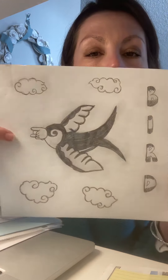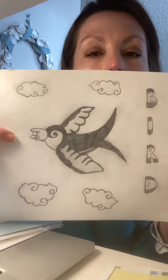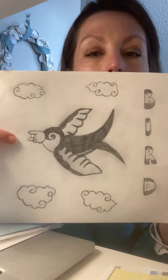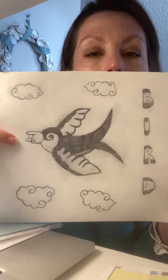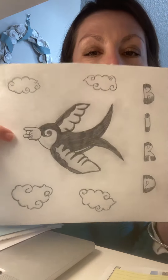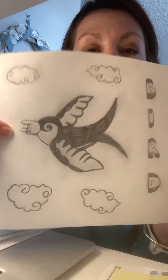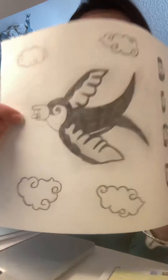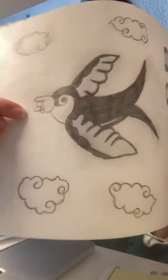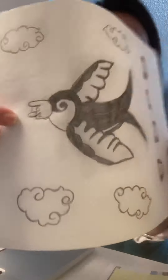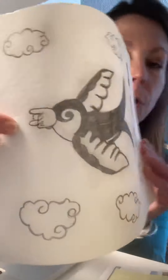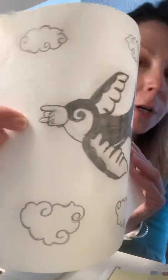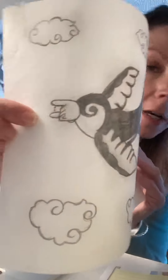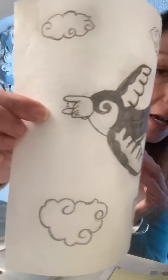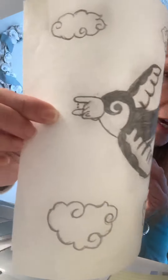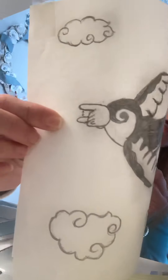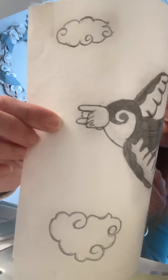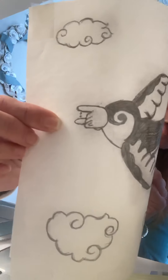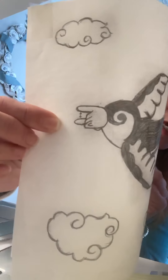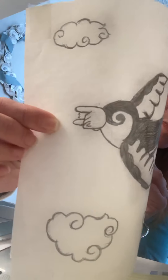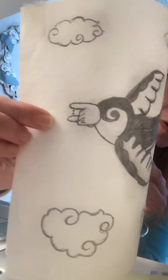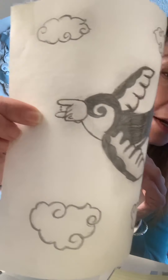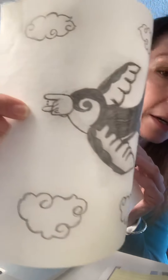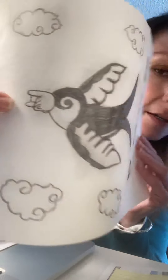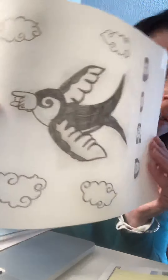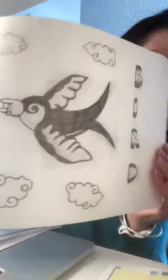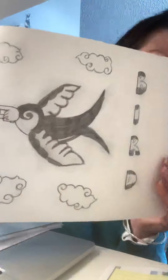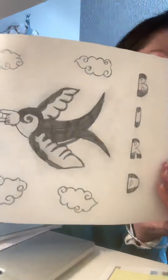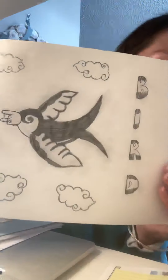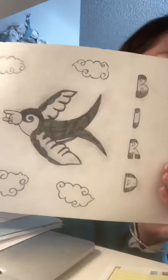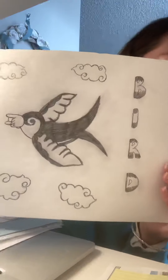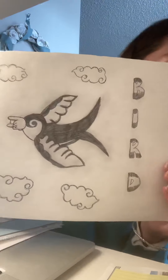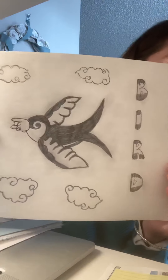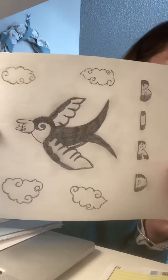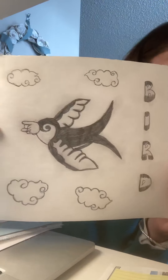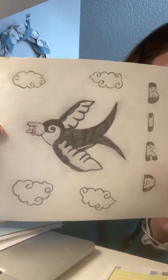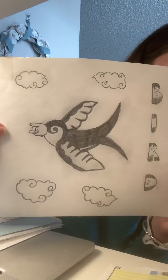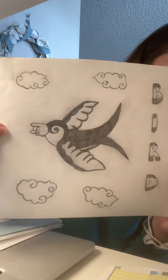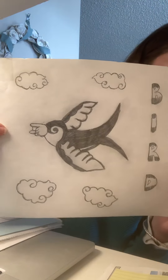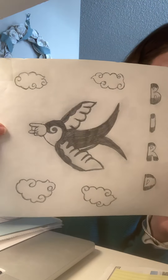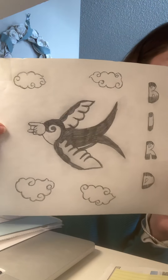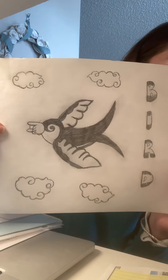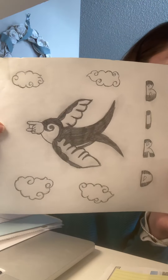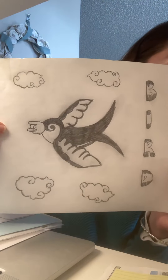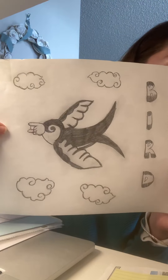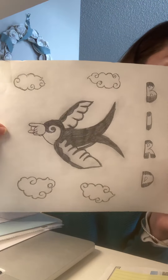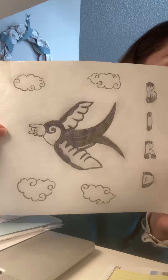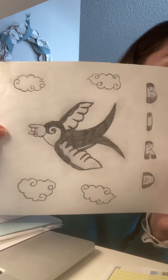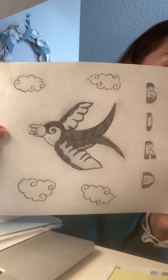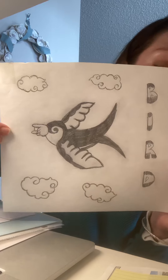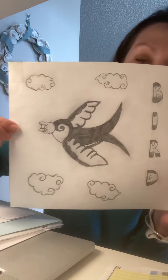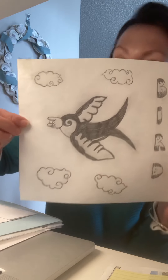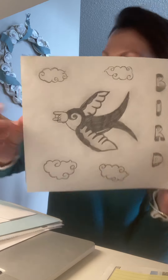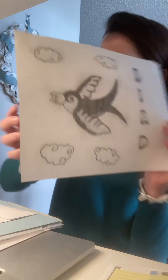You can see the bird hand shape taking place of the beak. And instead of coloring, she